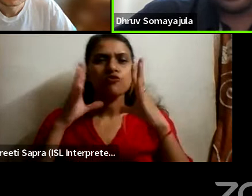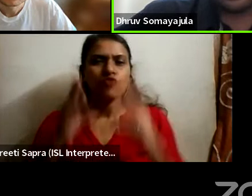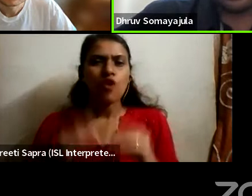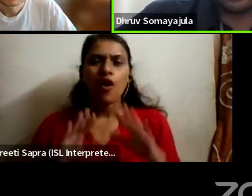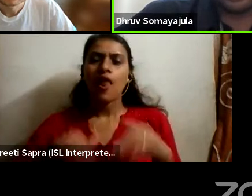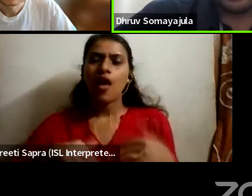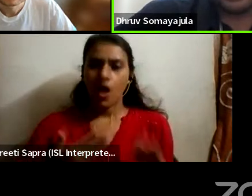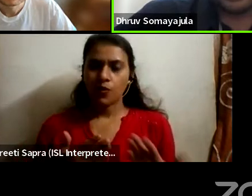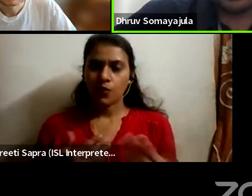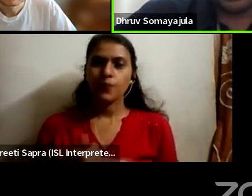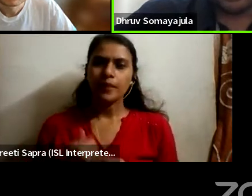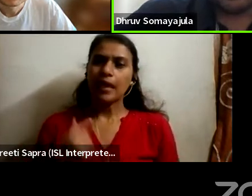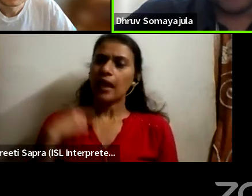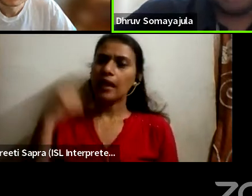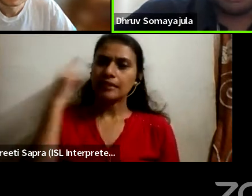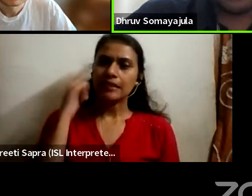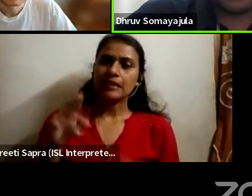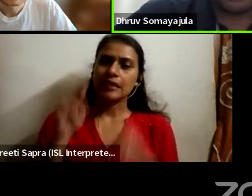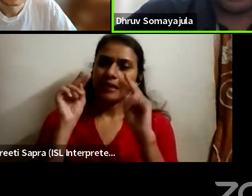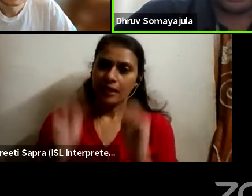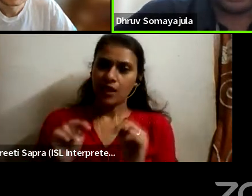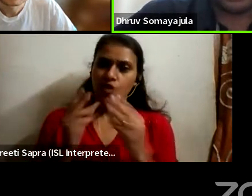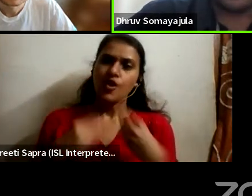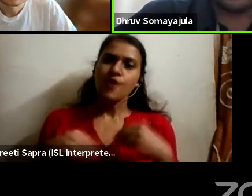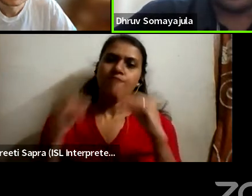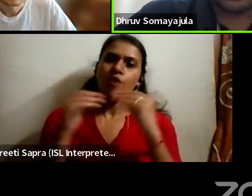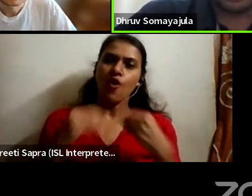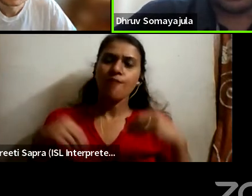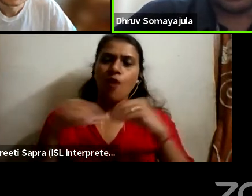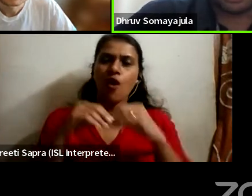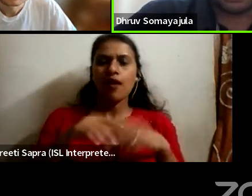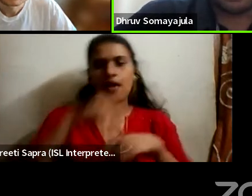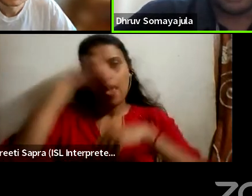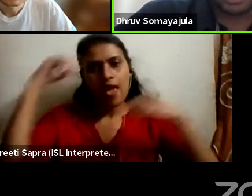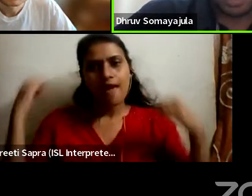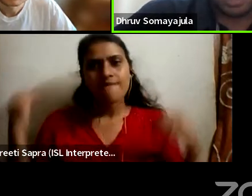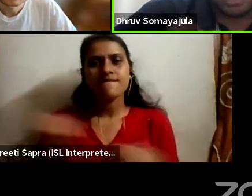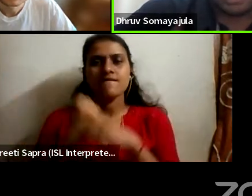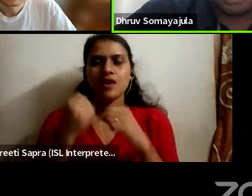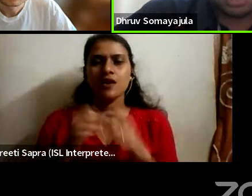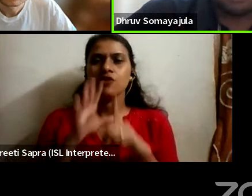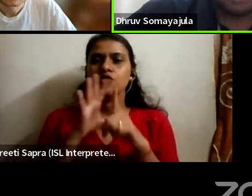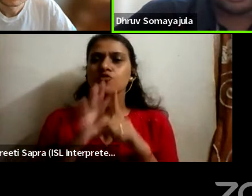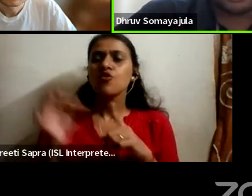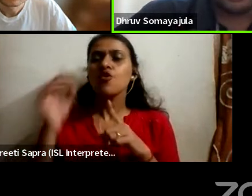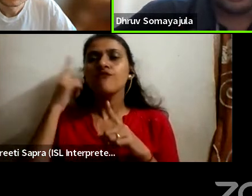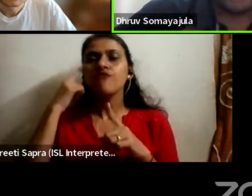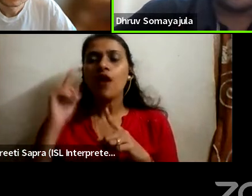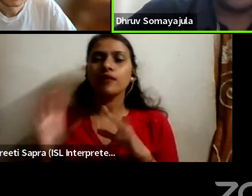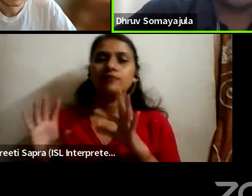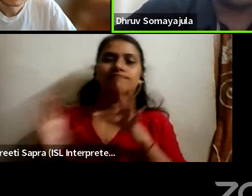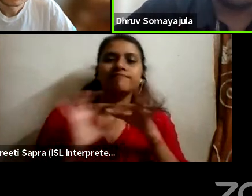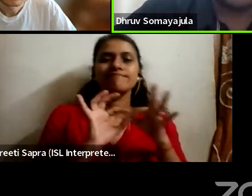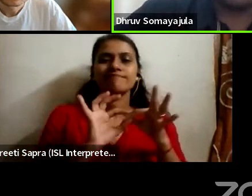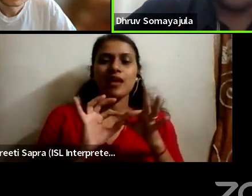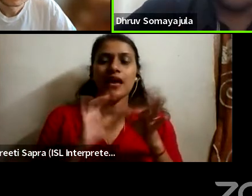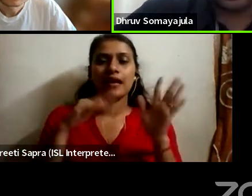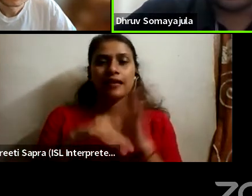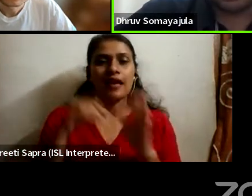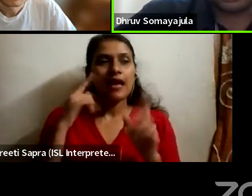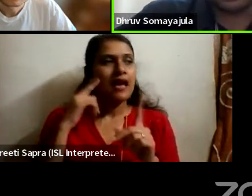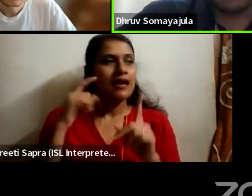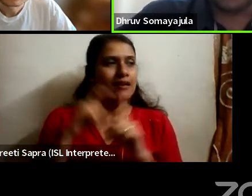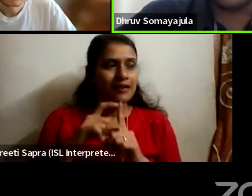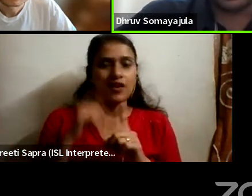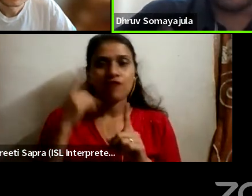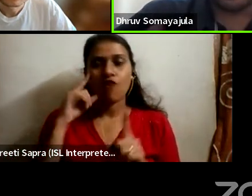there does need to be a lot more effort put in terms of engaging with the entities who will be doing